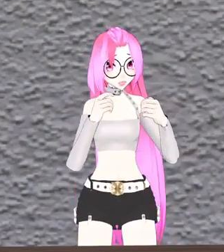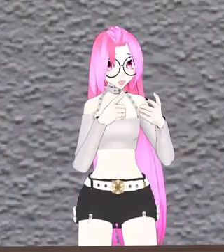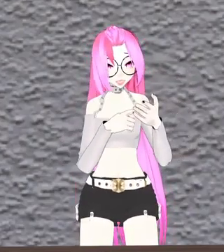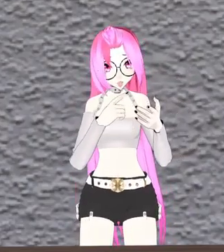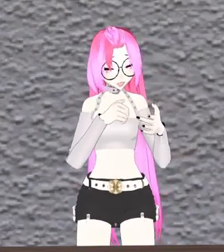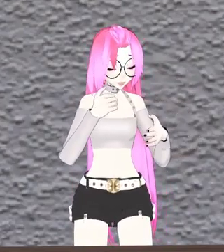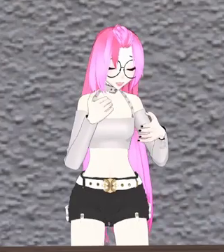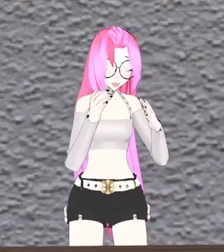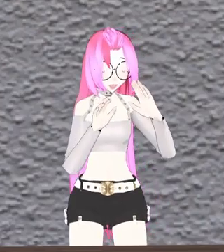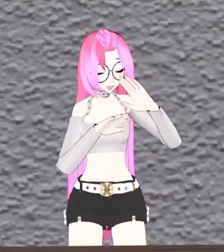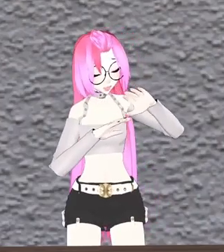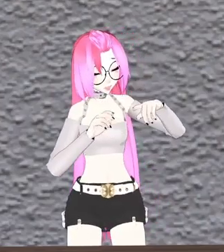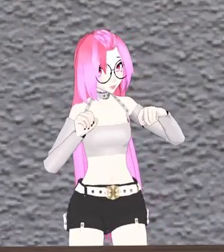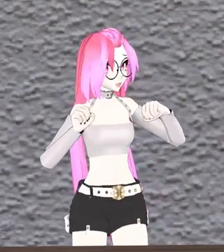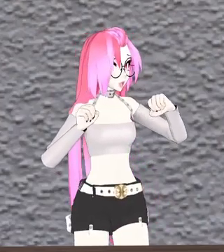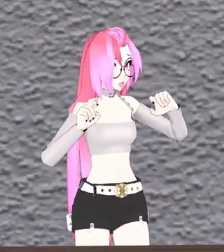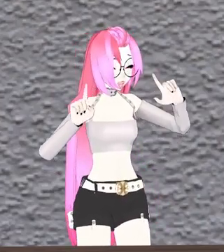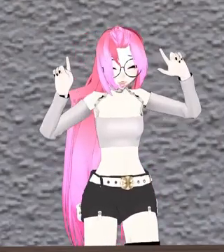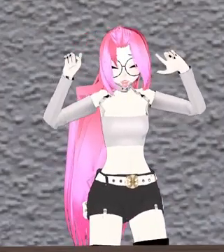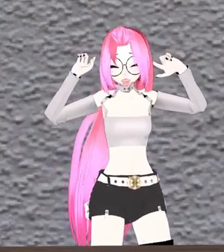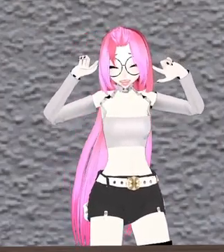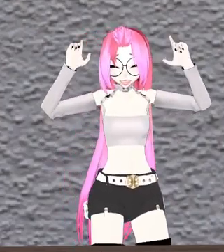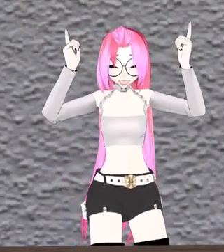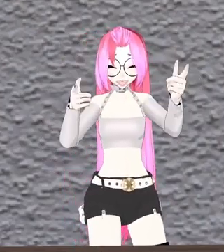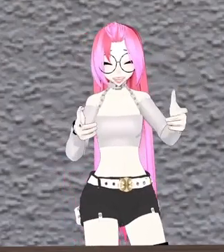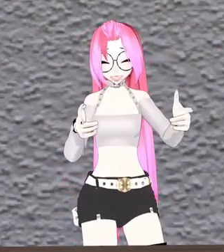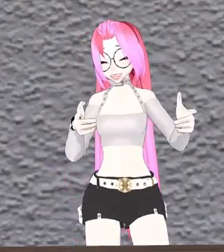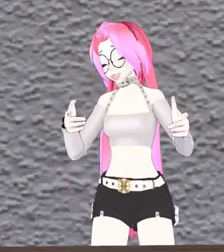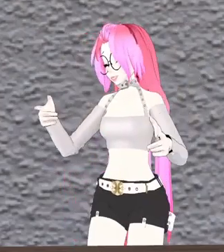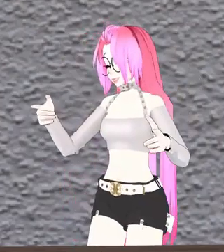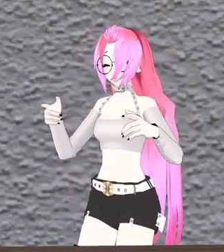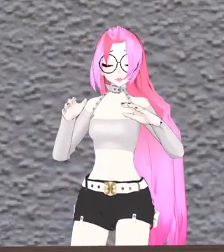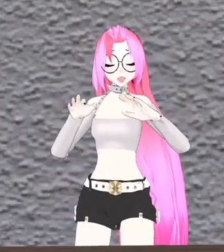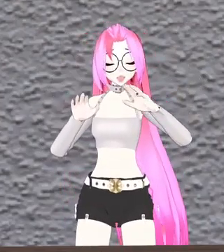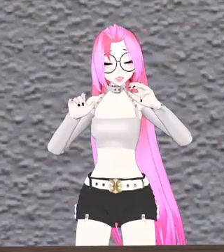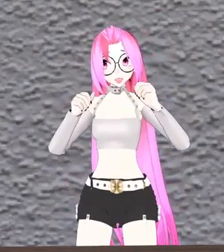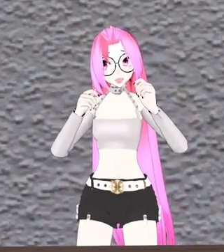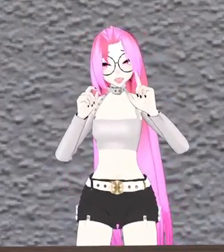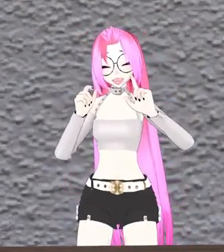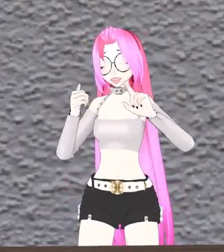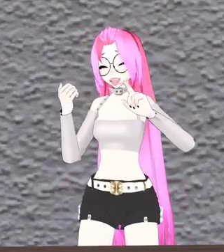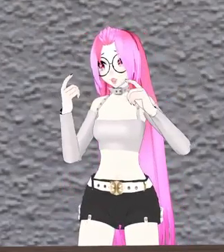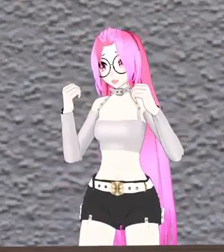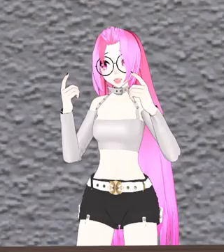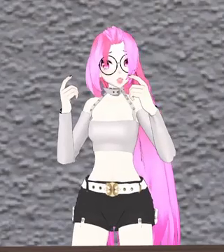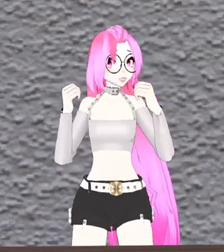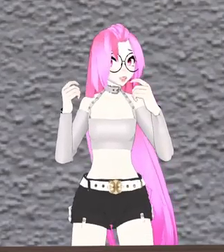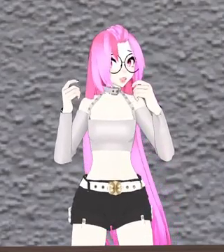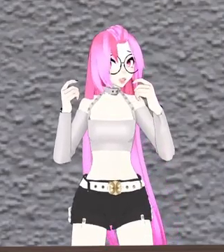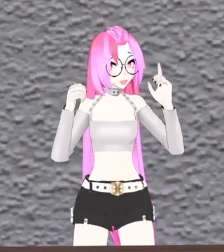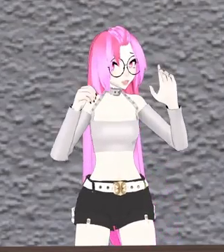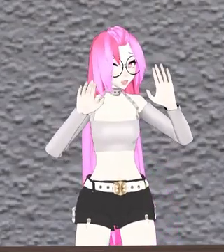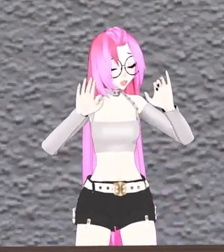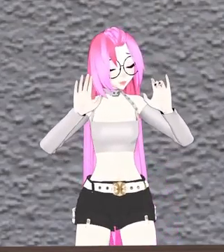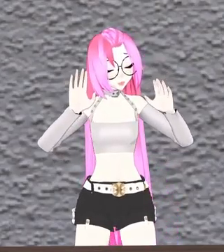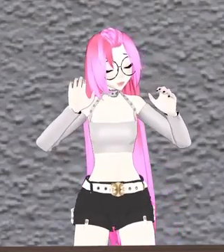discuss with another person after class. But yeah, I think that's the gist of it. Let's see, any other questions? Hi, Taito,